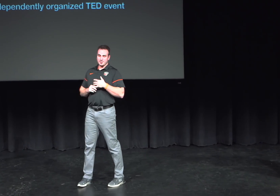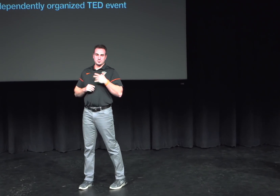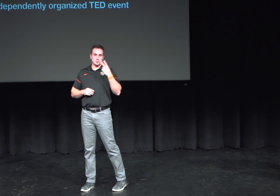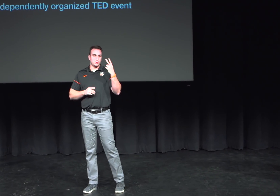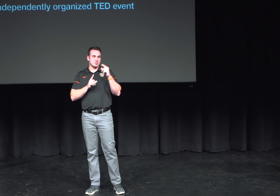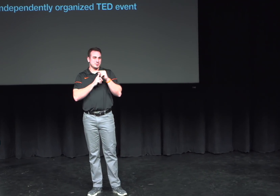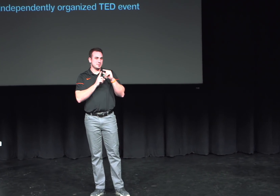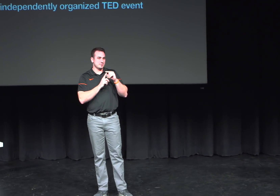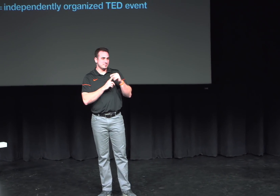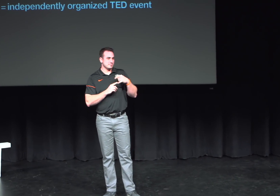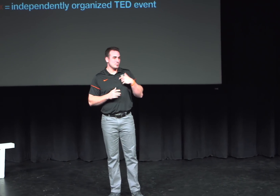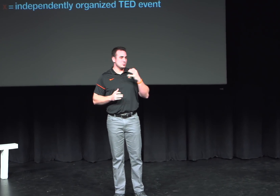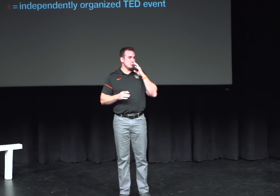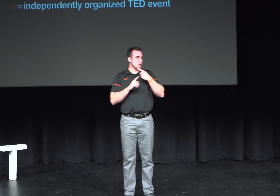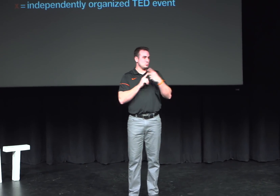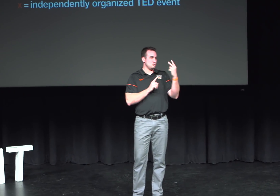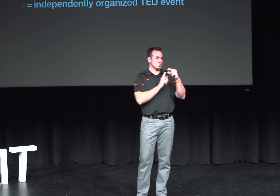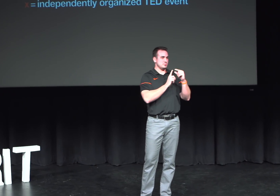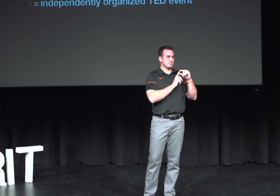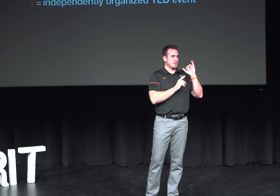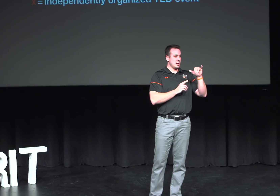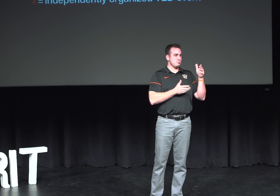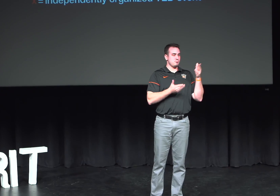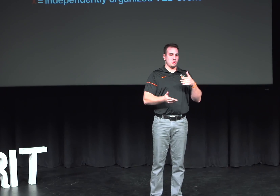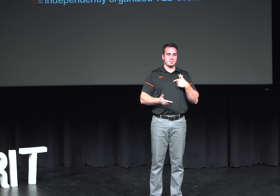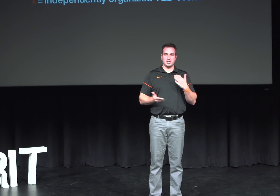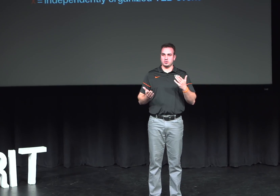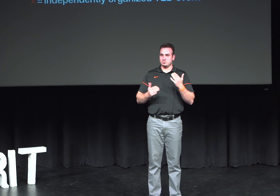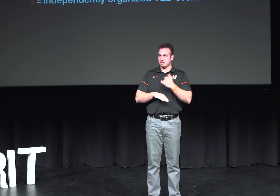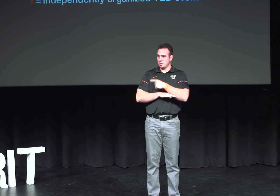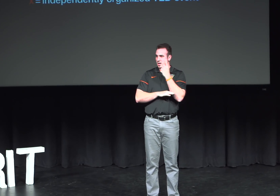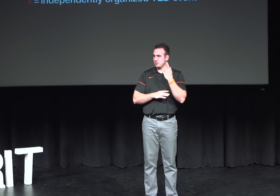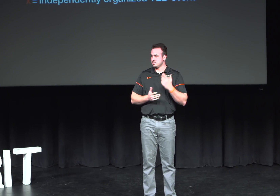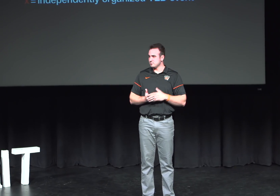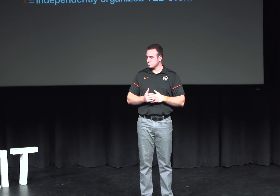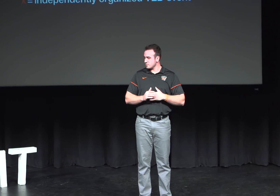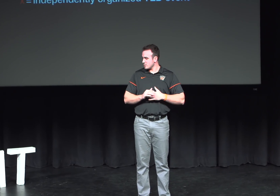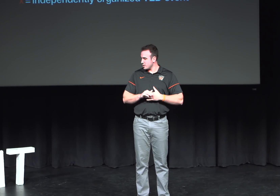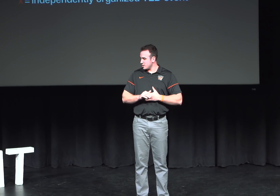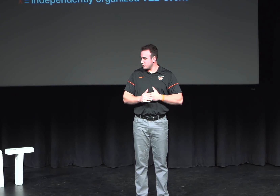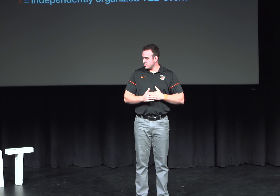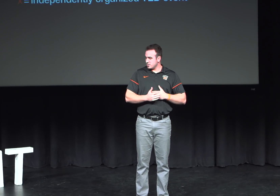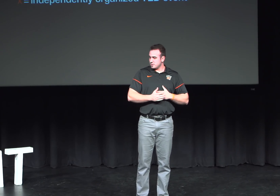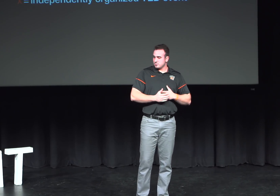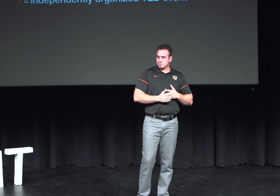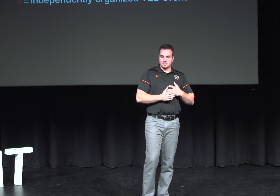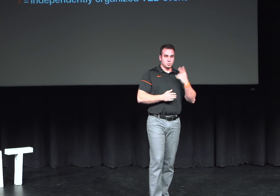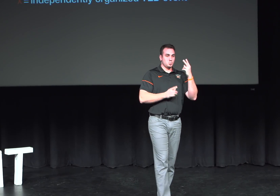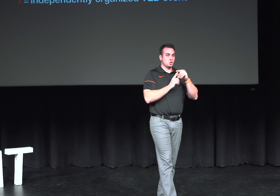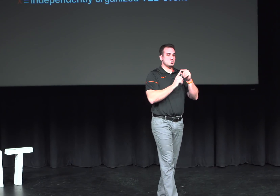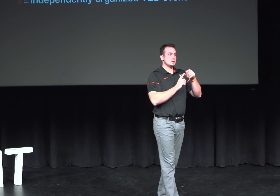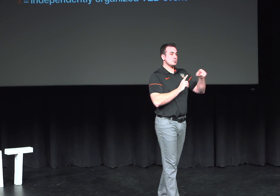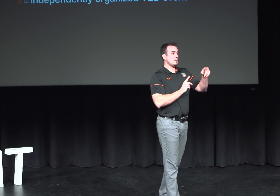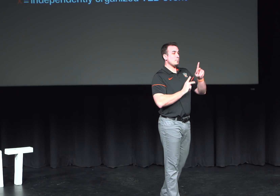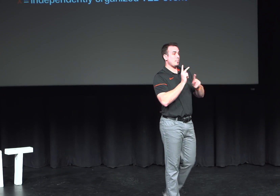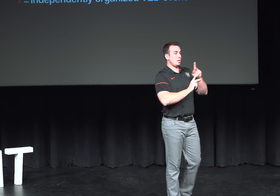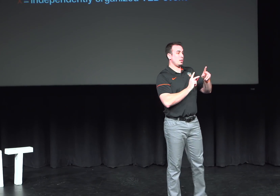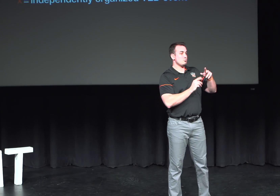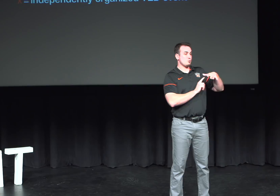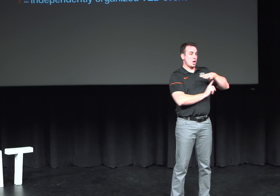2 words. Today I'm going to talk about just 2 words. These 2 words have brought me here today. People around me follow these 2 words,